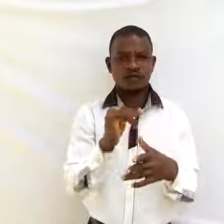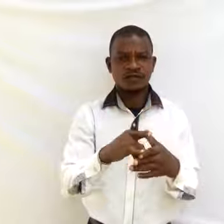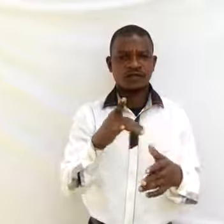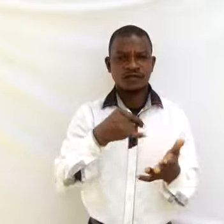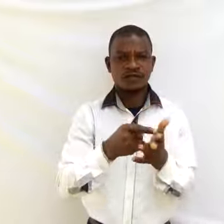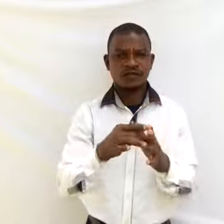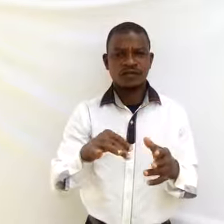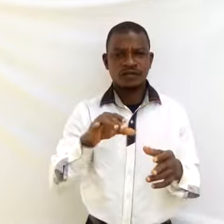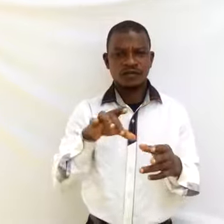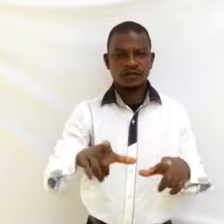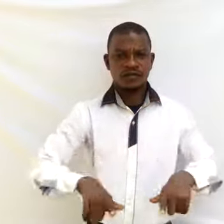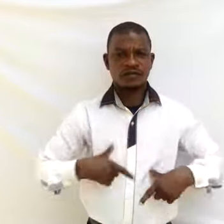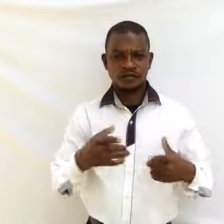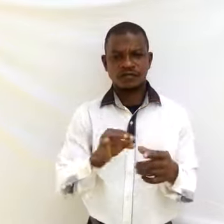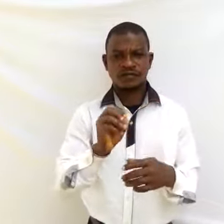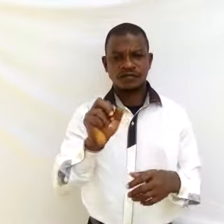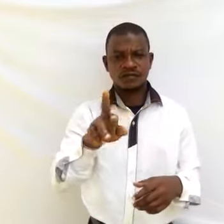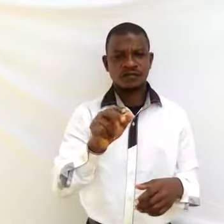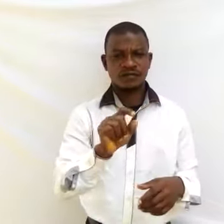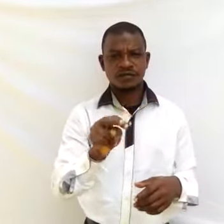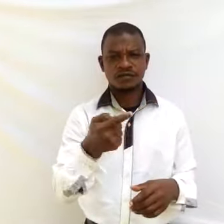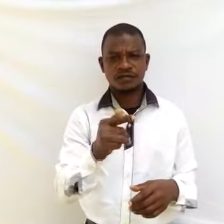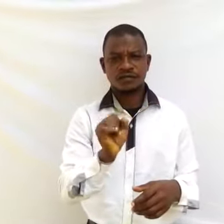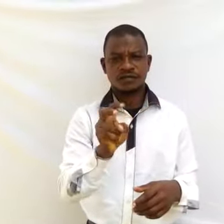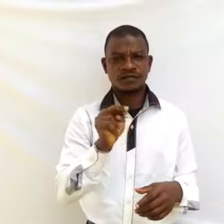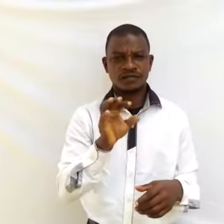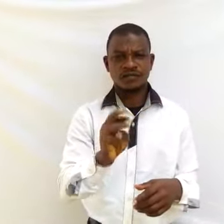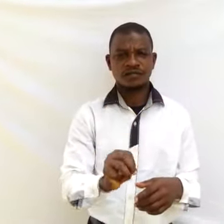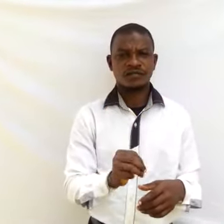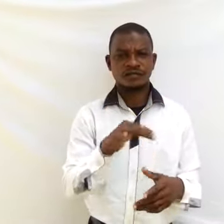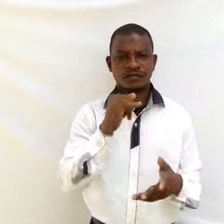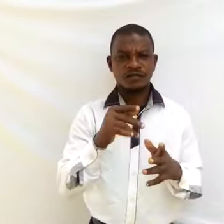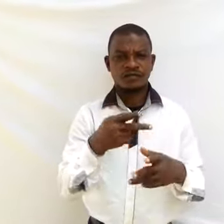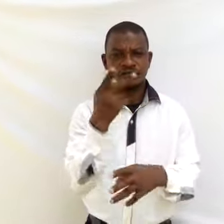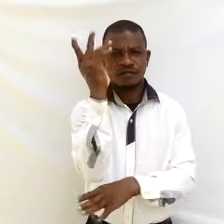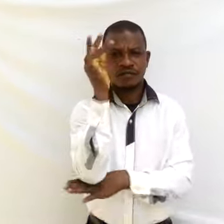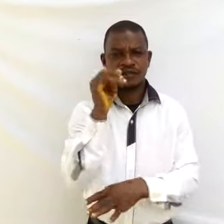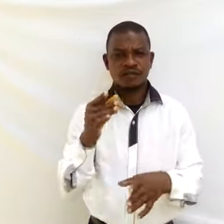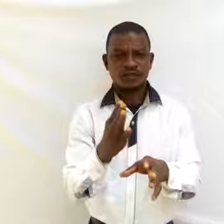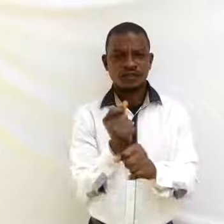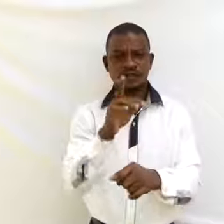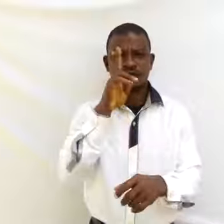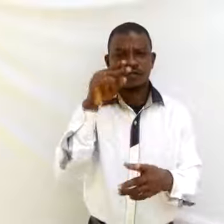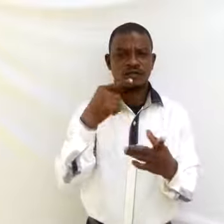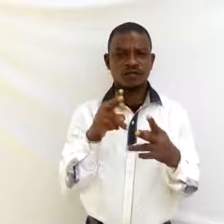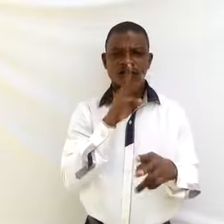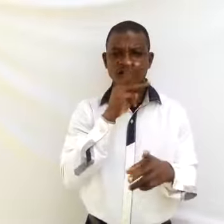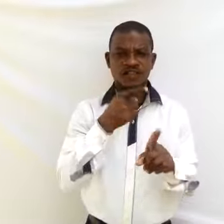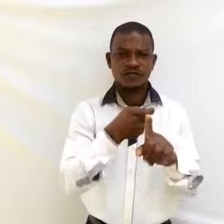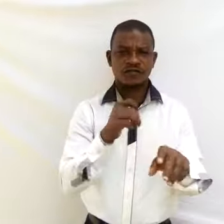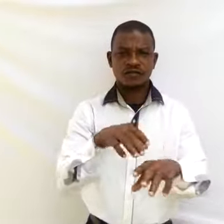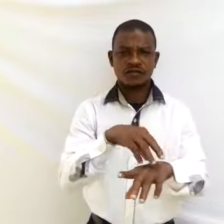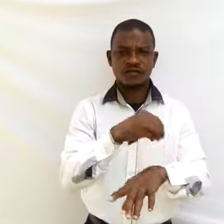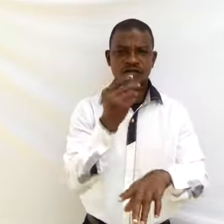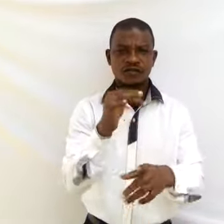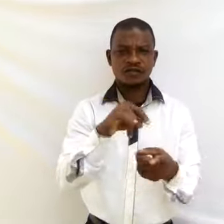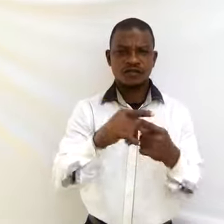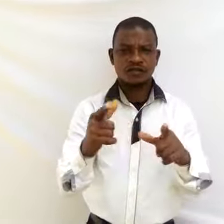through living organisms. Plants take up water from the soil in large